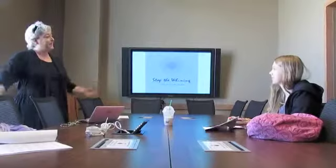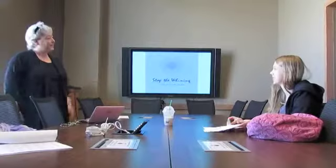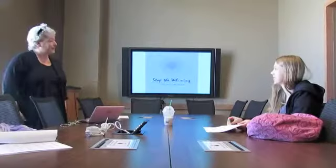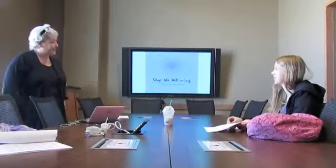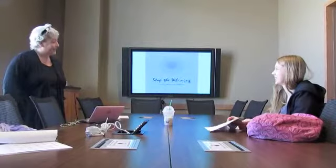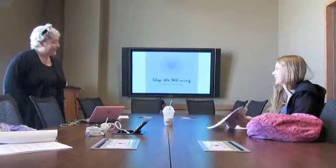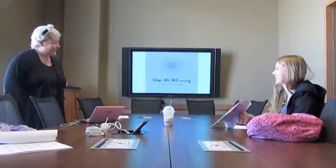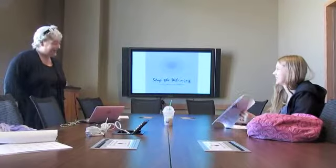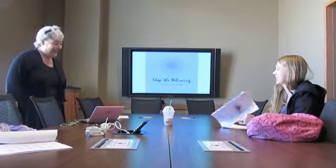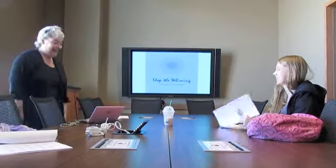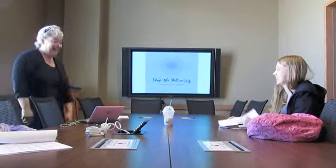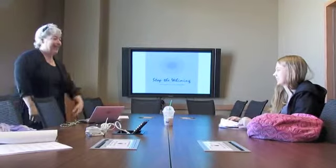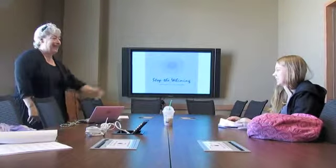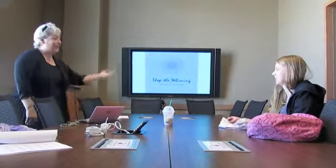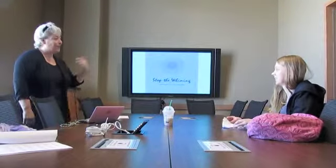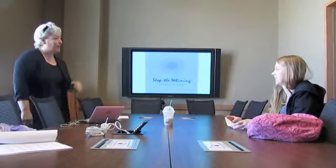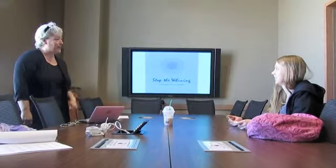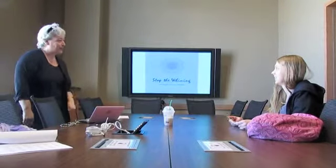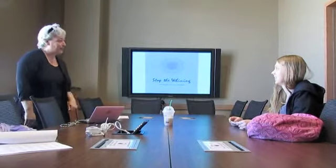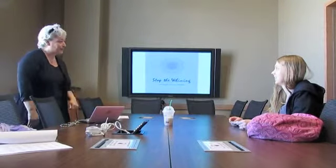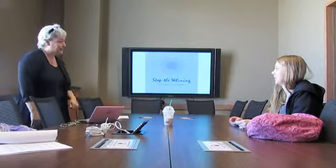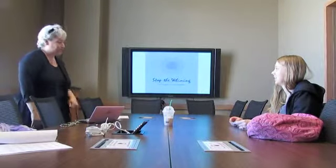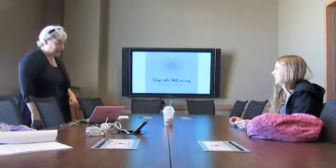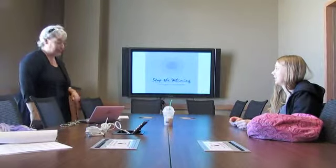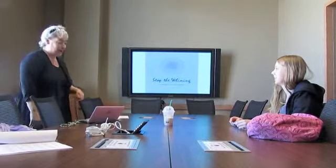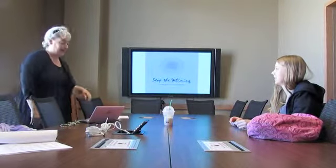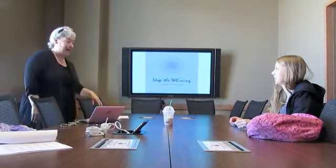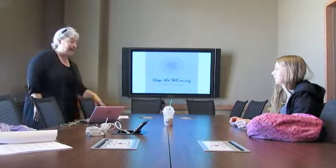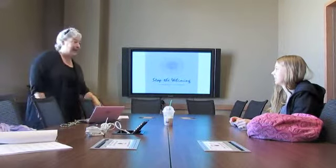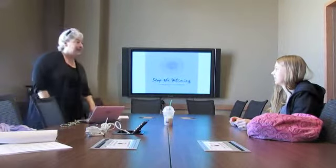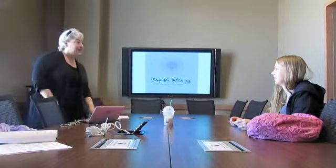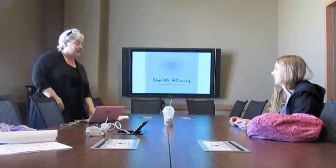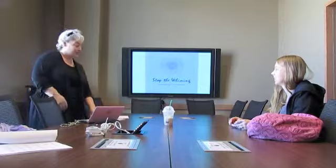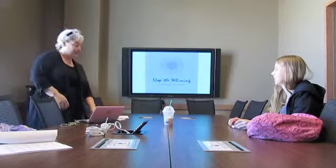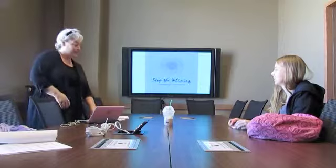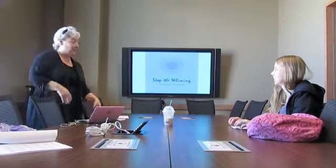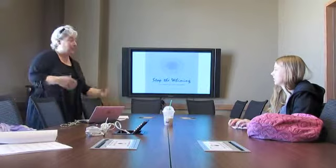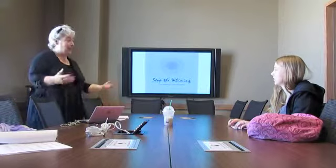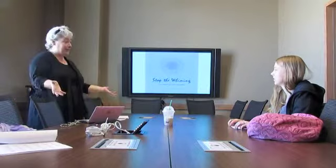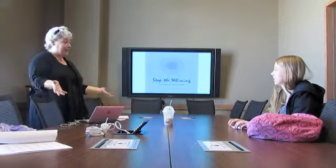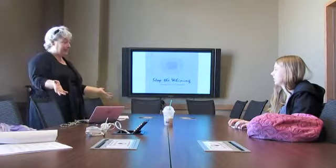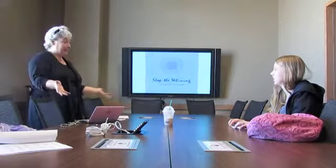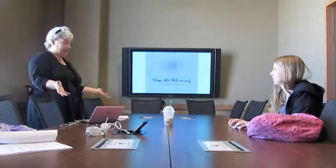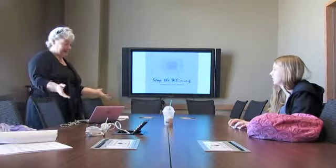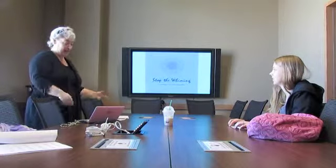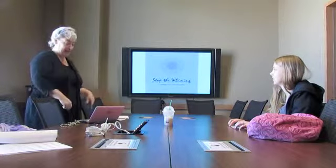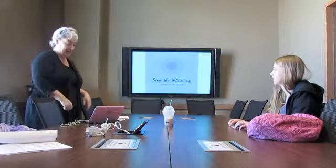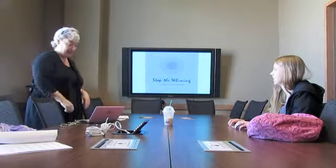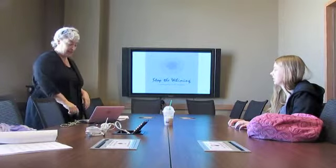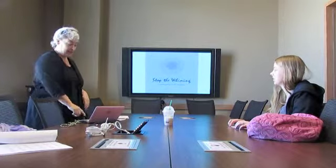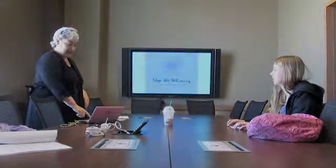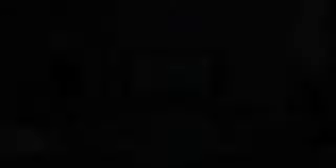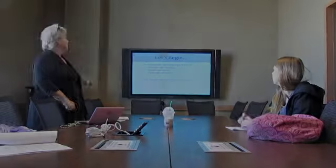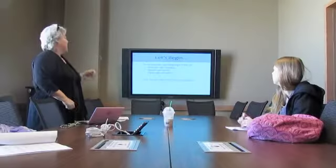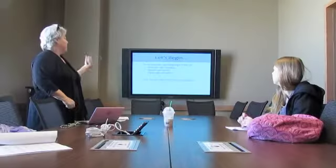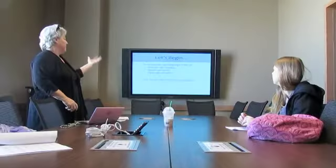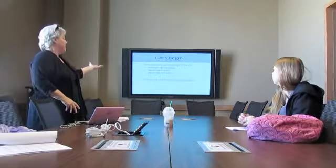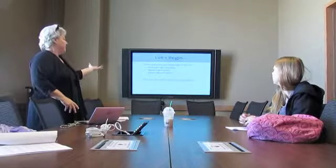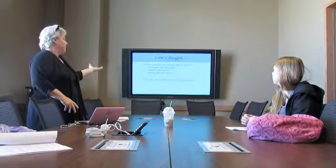Good morning. Thank you for coming to Stop the Whining. We're going to learn how to teach babies sign language. The